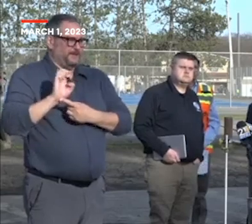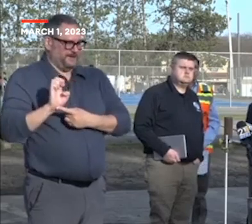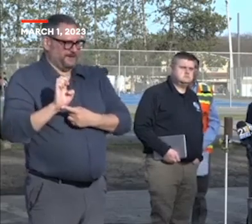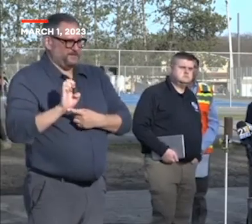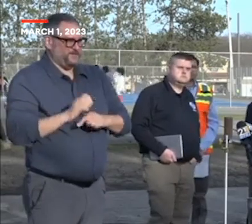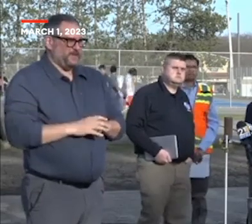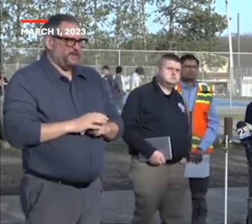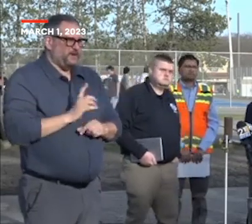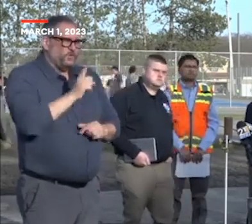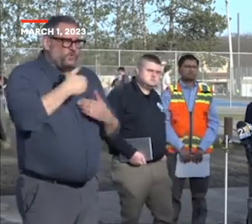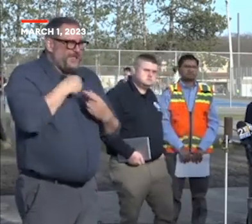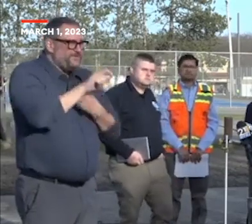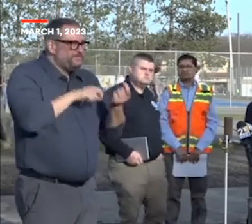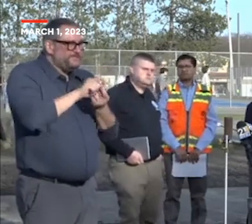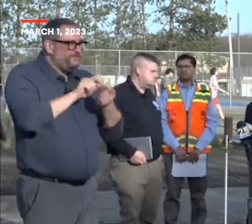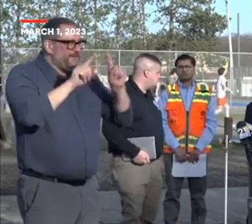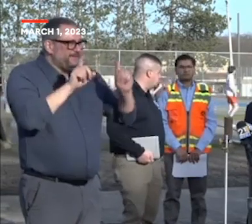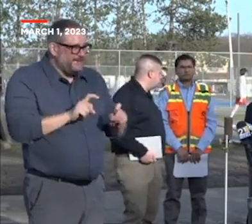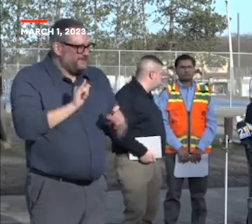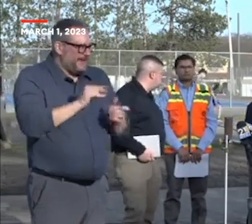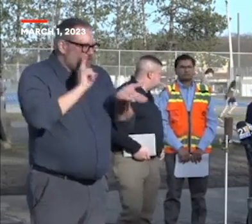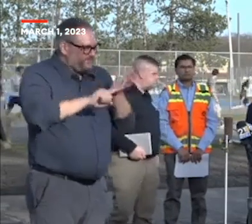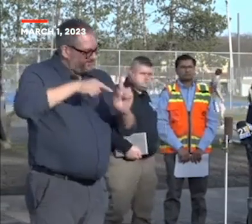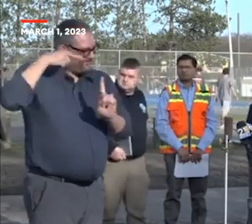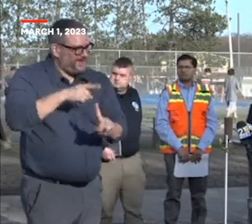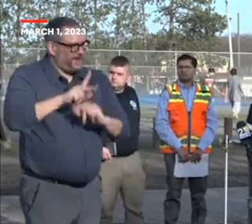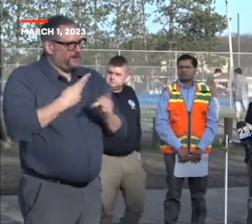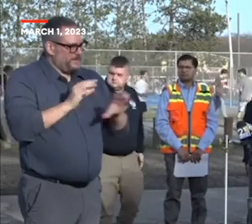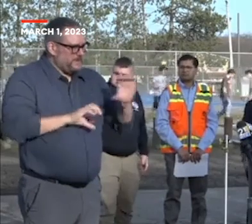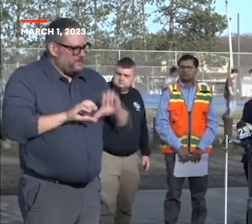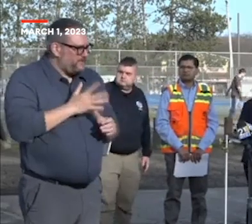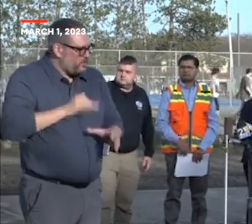to detect butyl acrylate in well water?